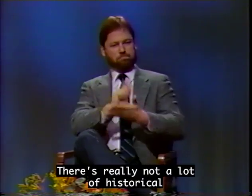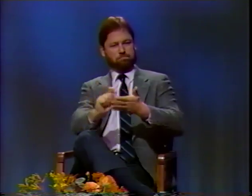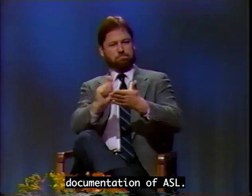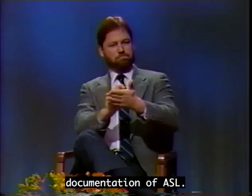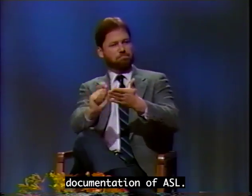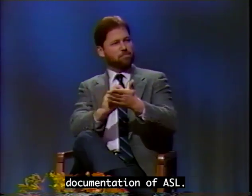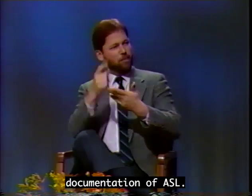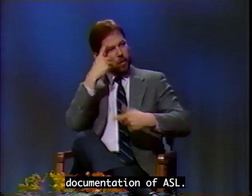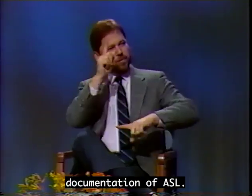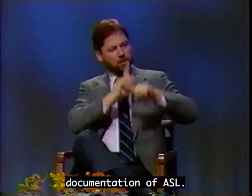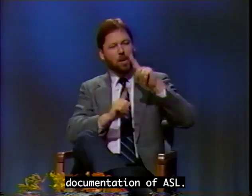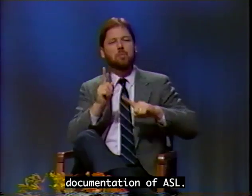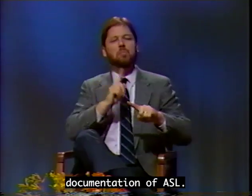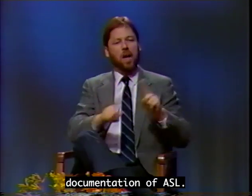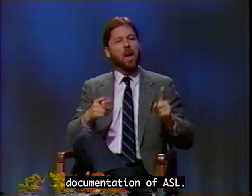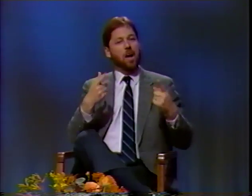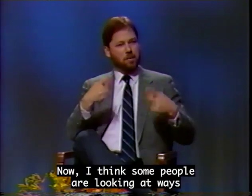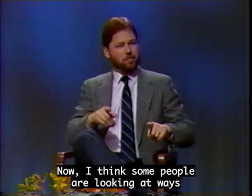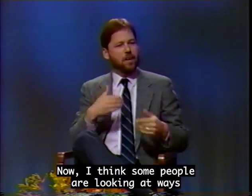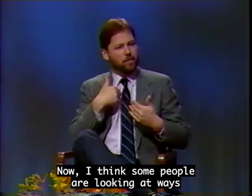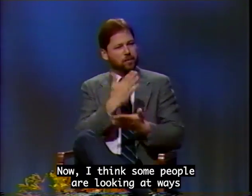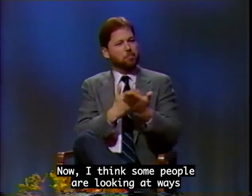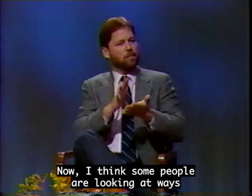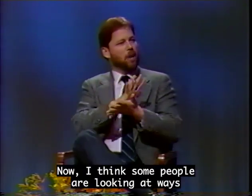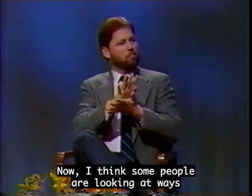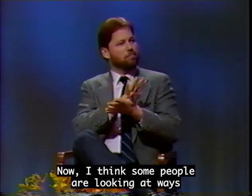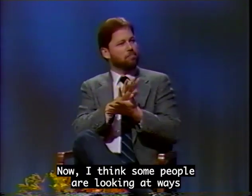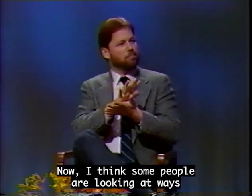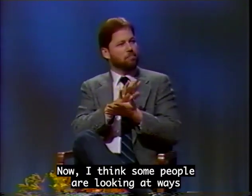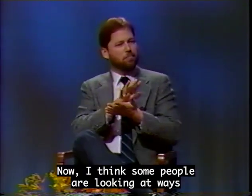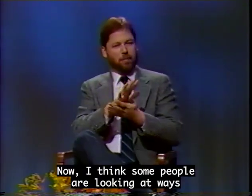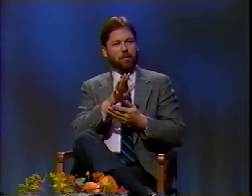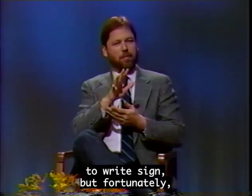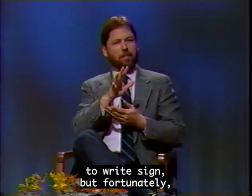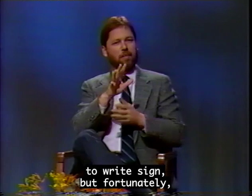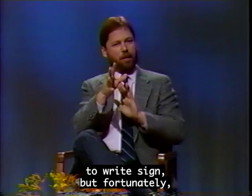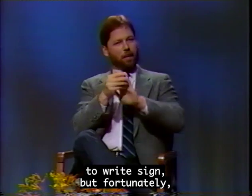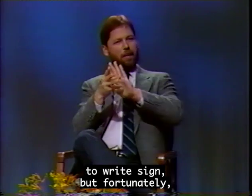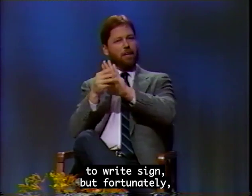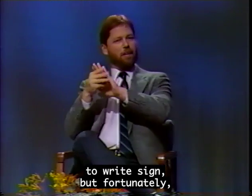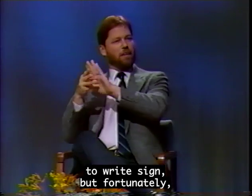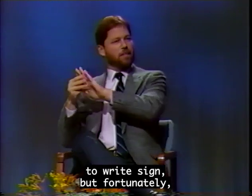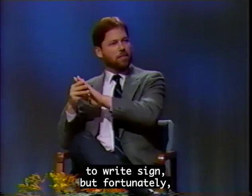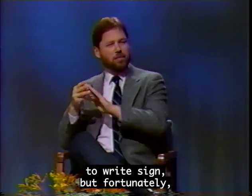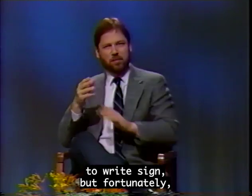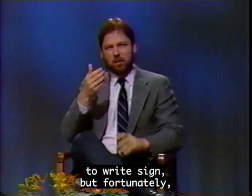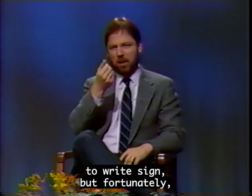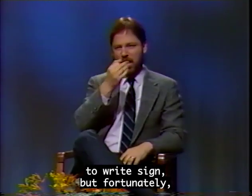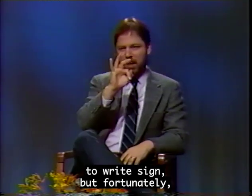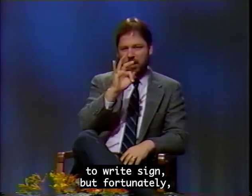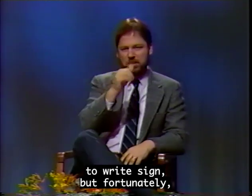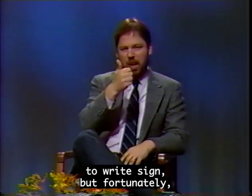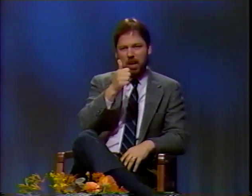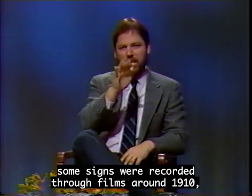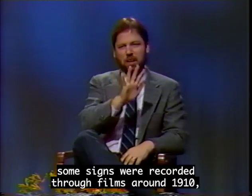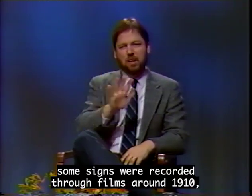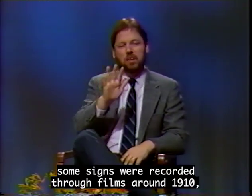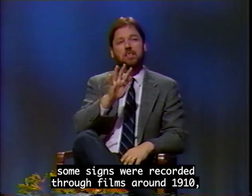historical documentation of ASL. Now I think some people are looking at ways to write sign, but fortunately, some signs